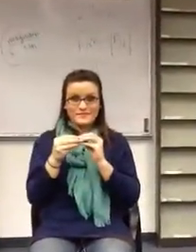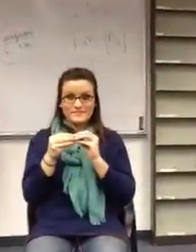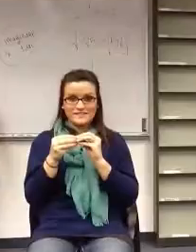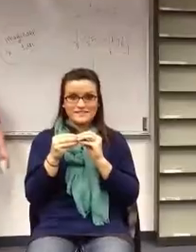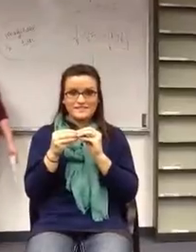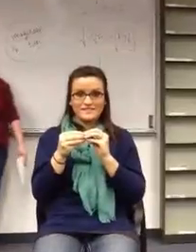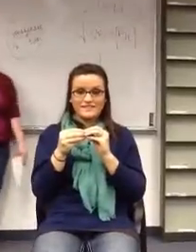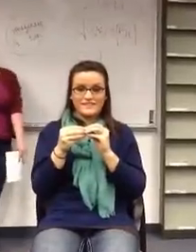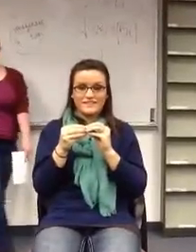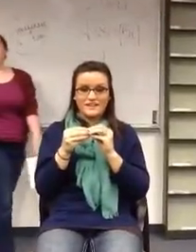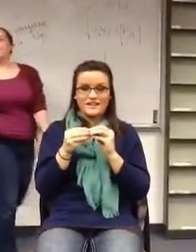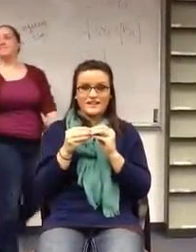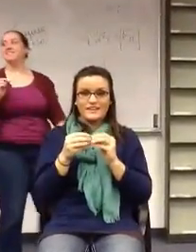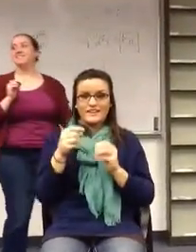are separate.